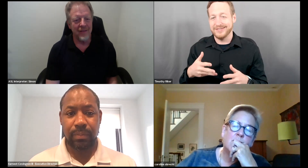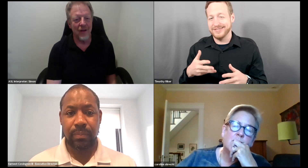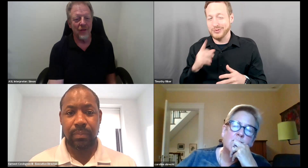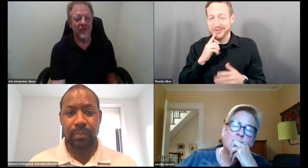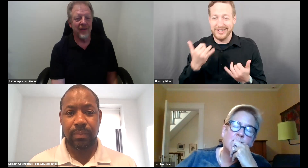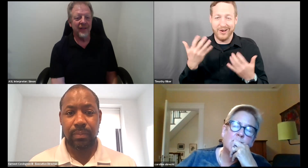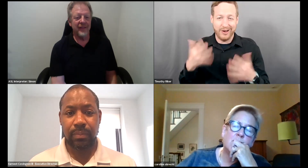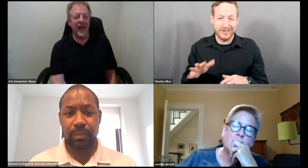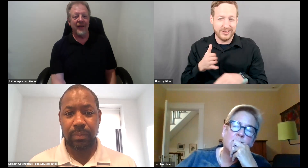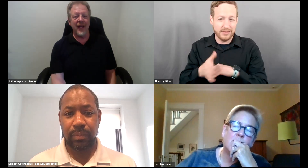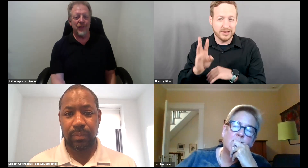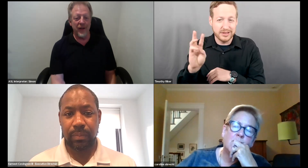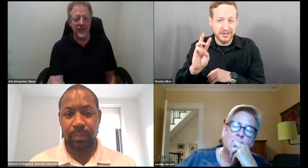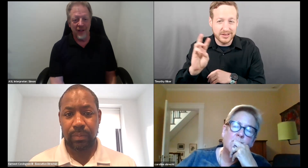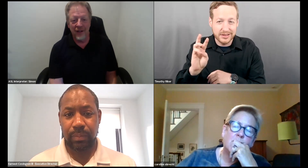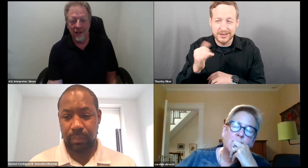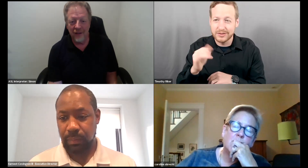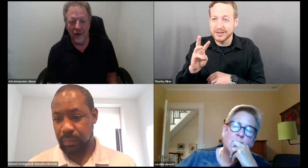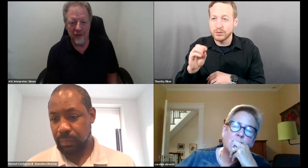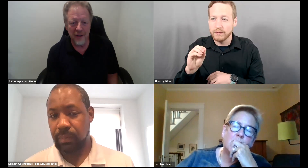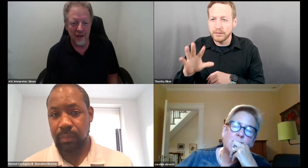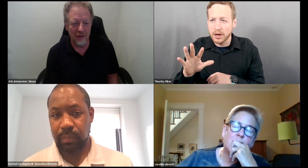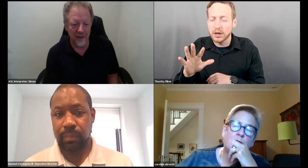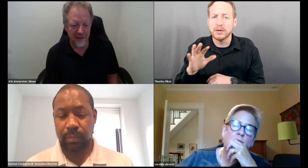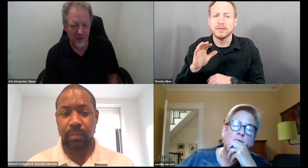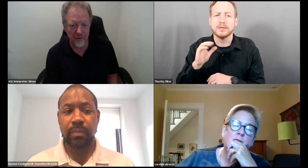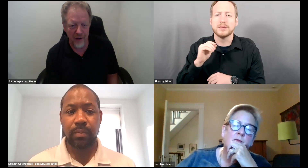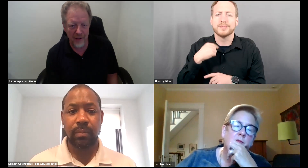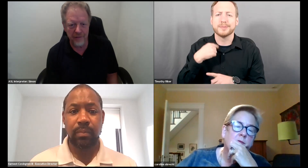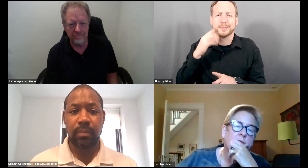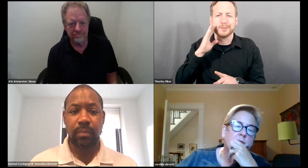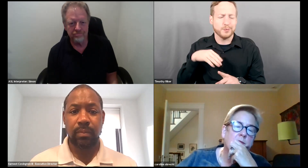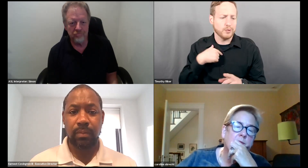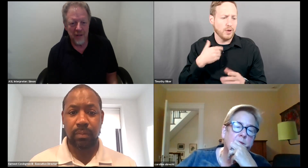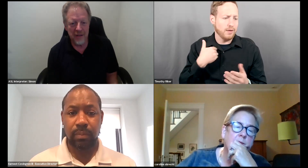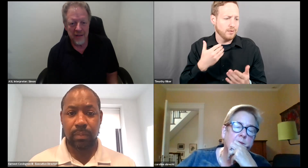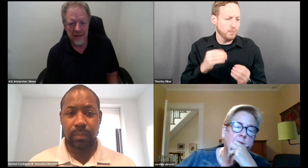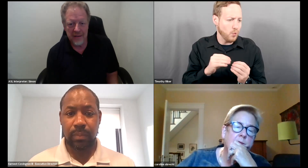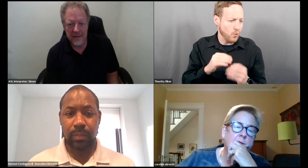Okay, so now that that's finished, you know, it's already 6:05.